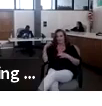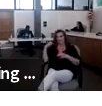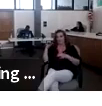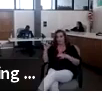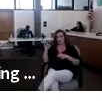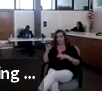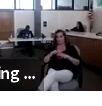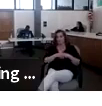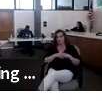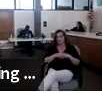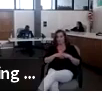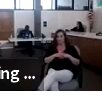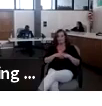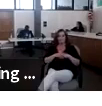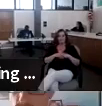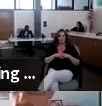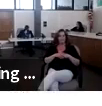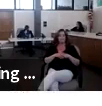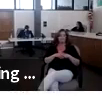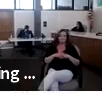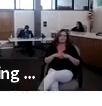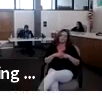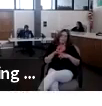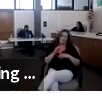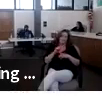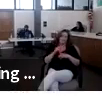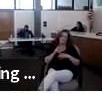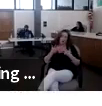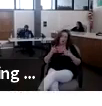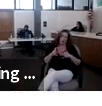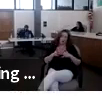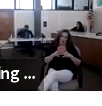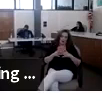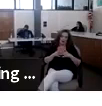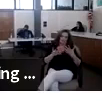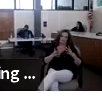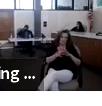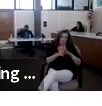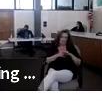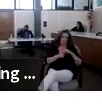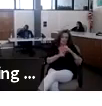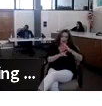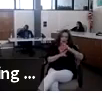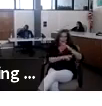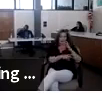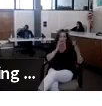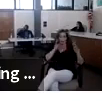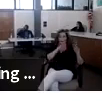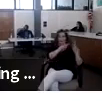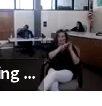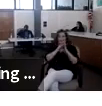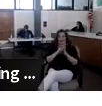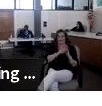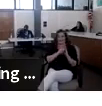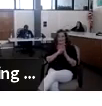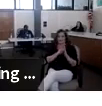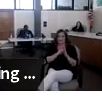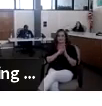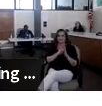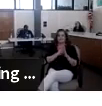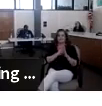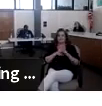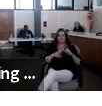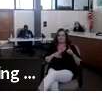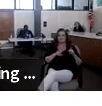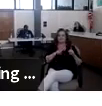also, because as Mike pointed out, the two bridges that will connect these, they have the 14-foot clearance, and that clearance